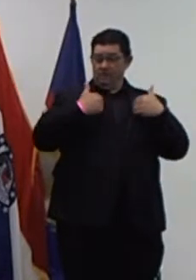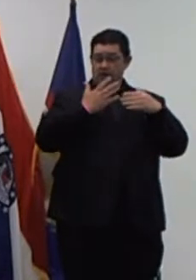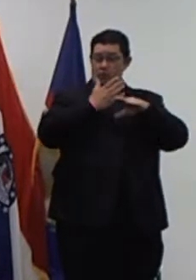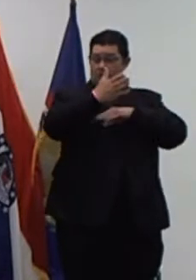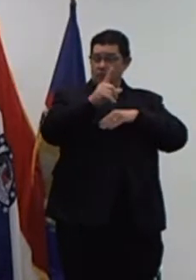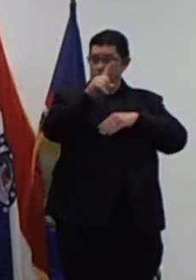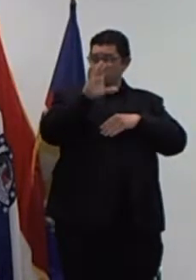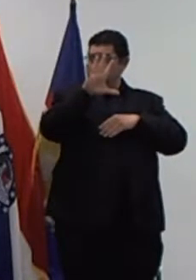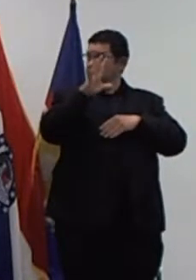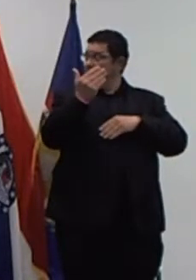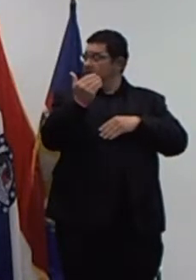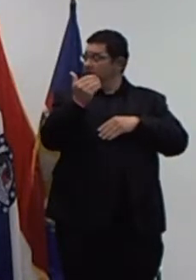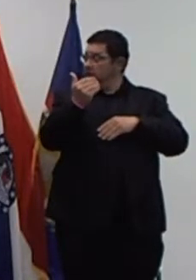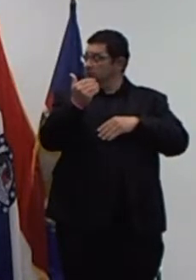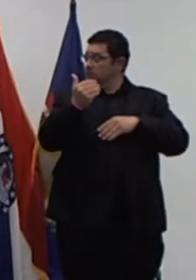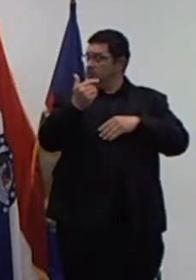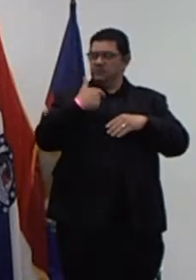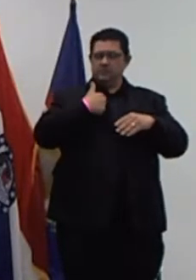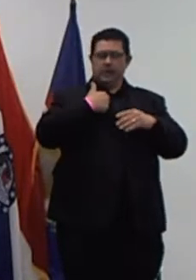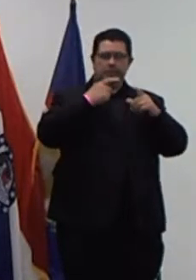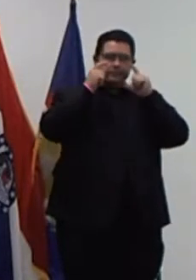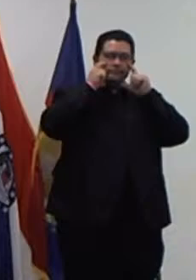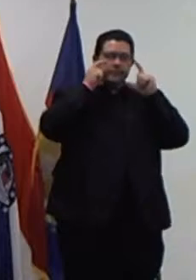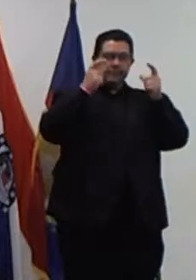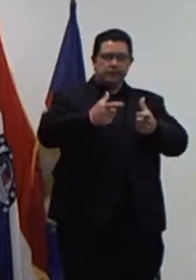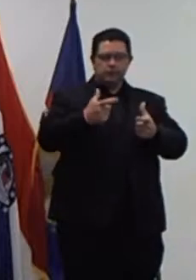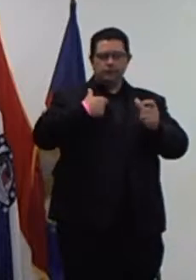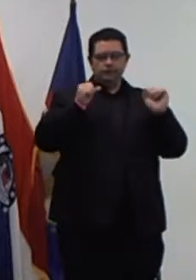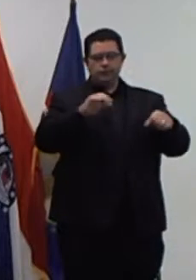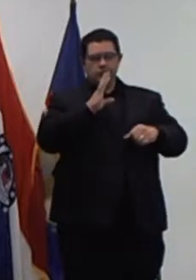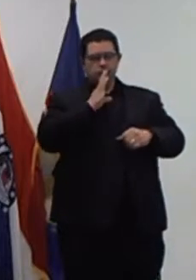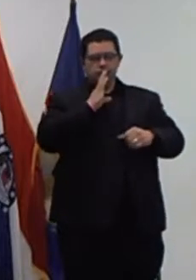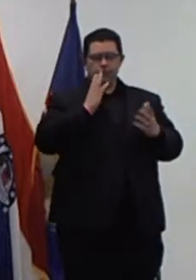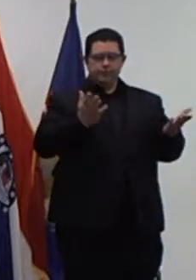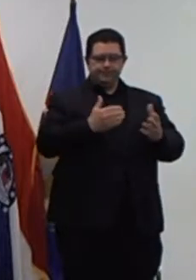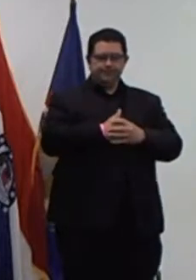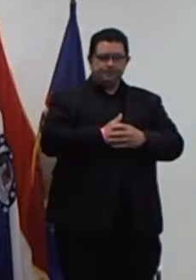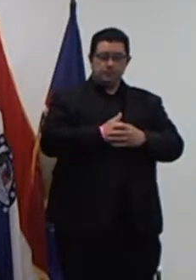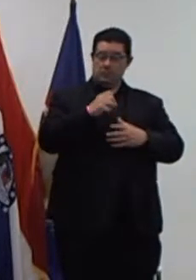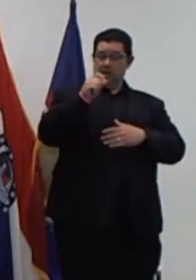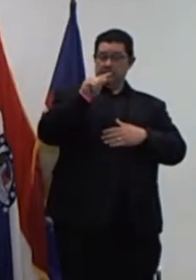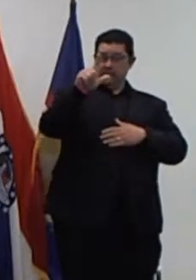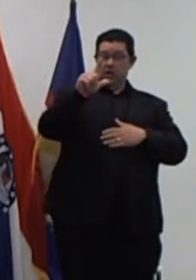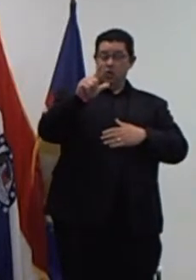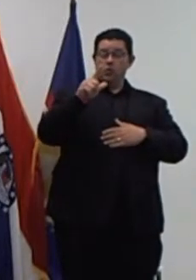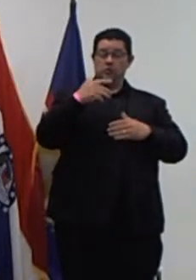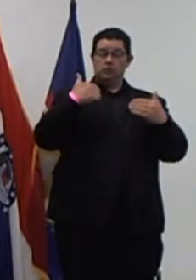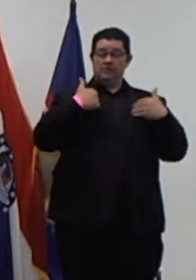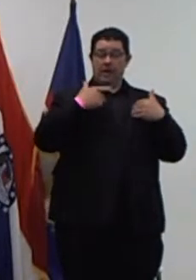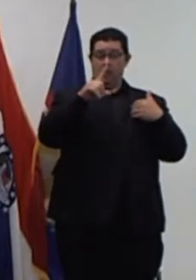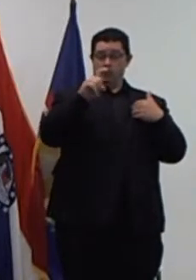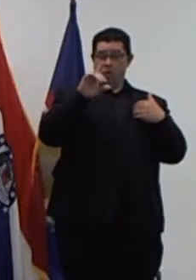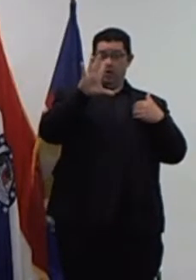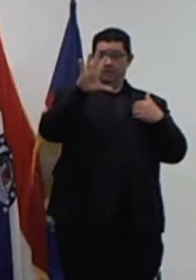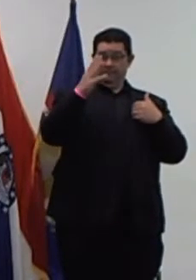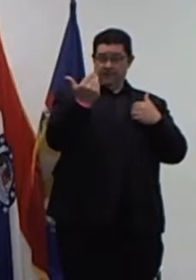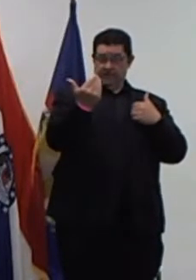And you know what? I'll take my mask off so I can talk here. In the St. Louis region, we've had 115